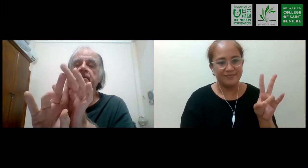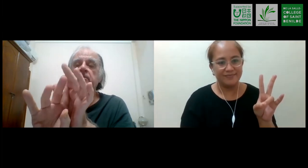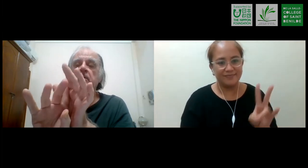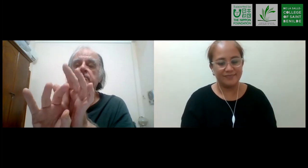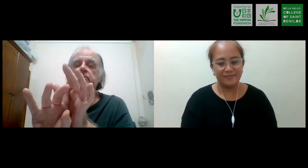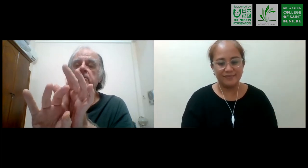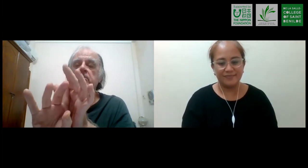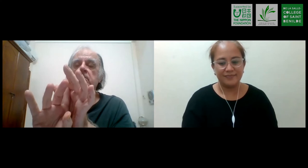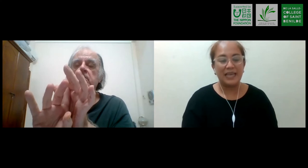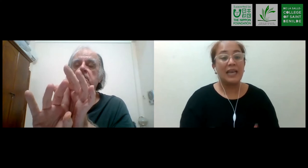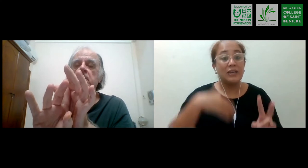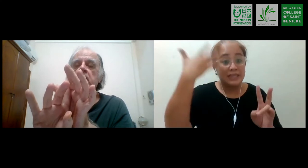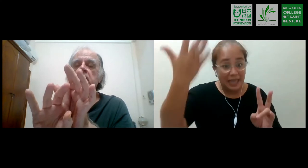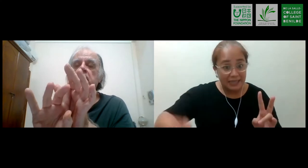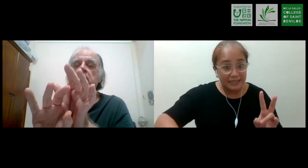And then you go to